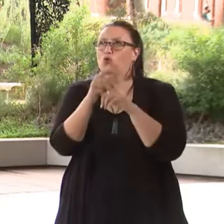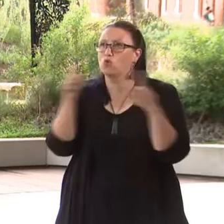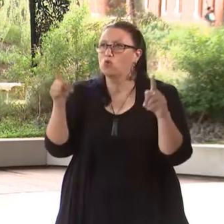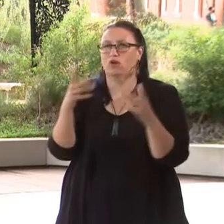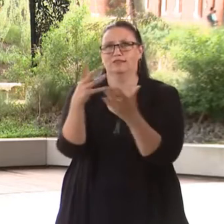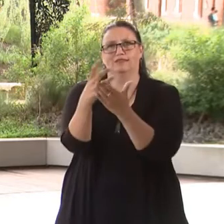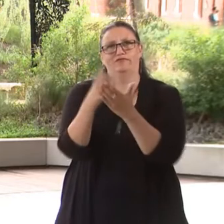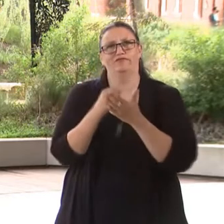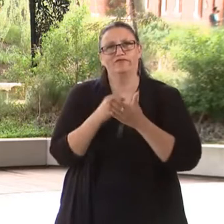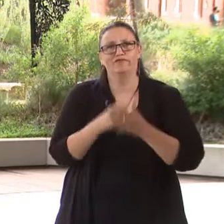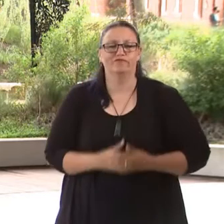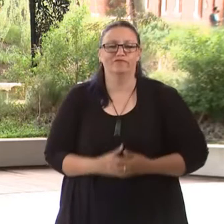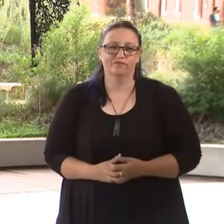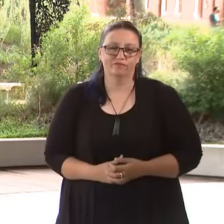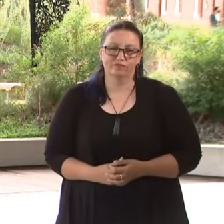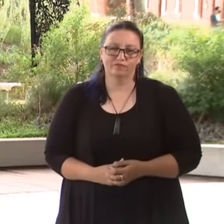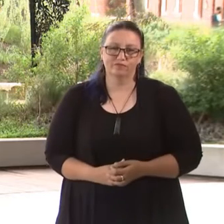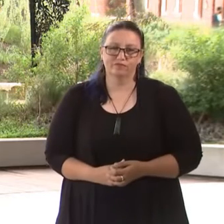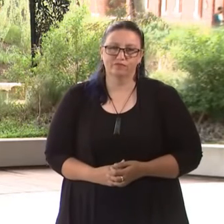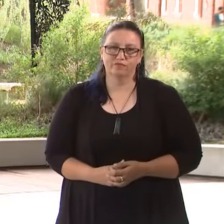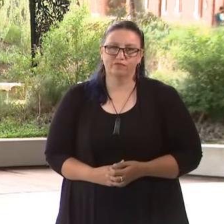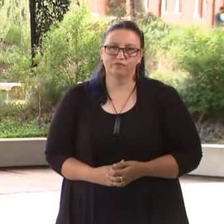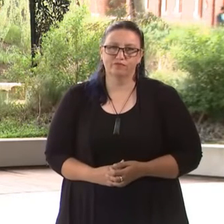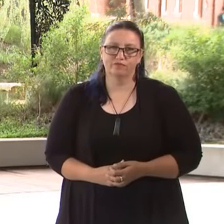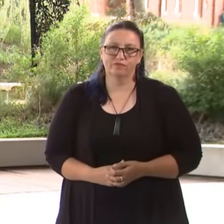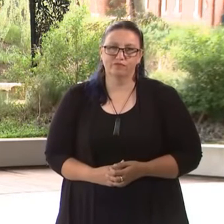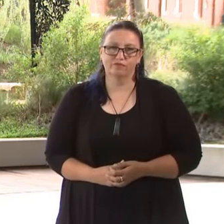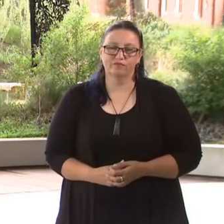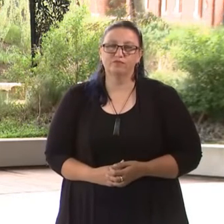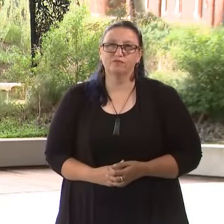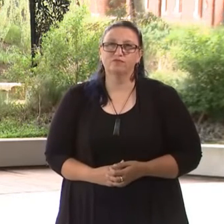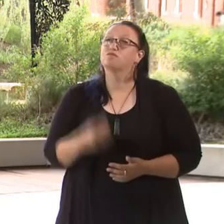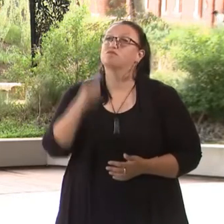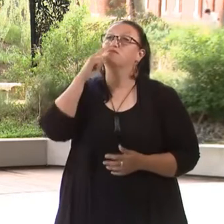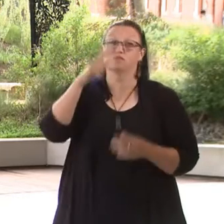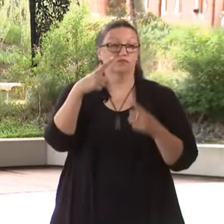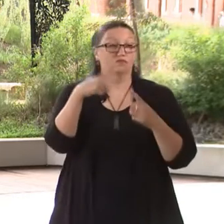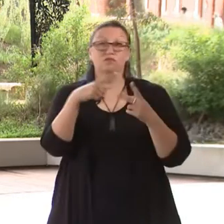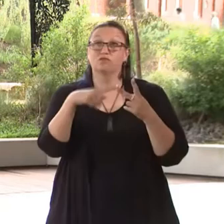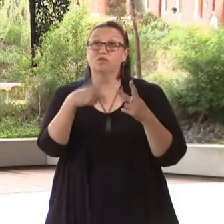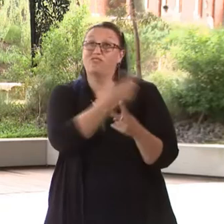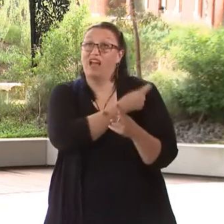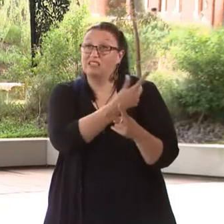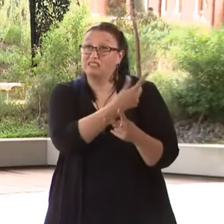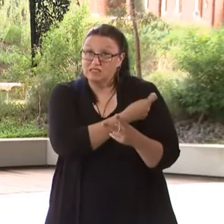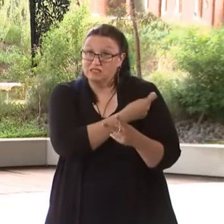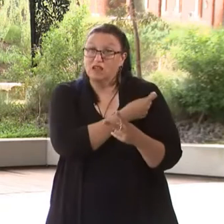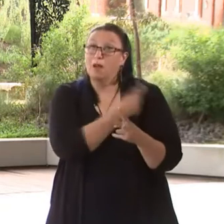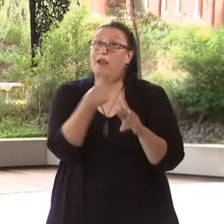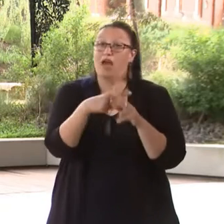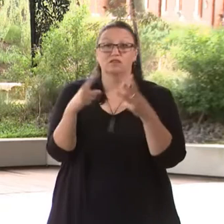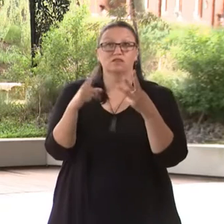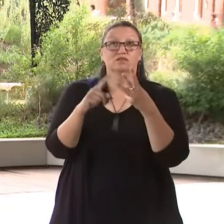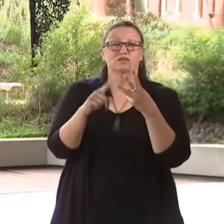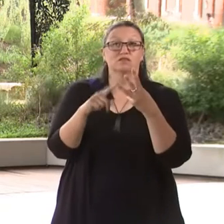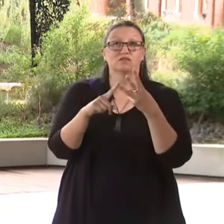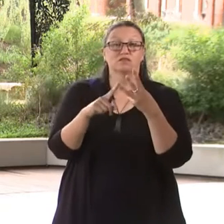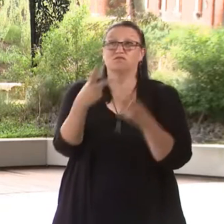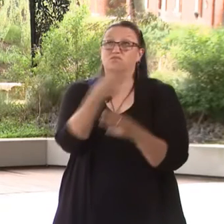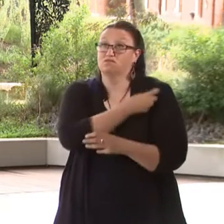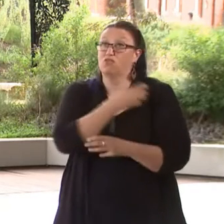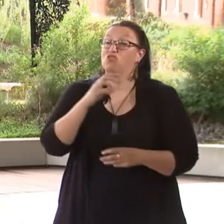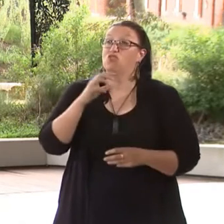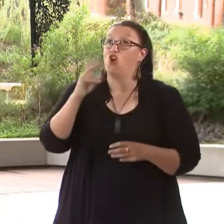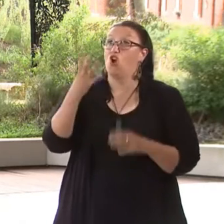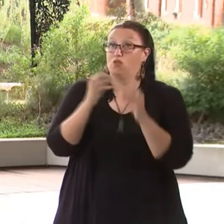time. I want to make a point today in relation to boosters. It is very clear, as I said, 209 people in ICU, still around